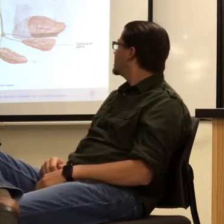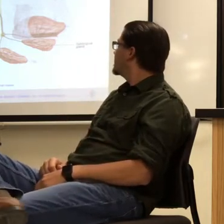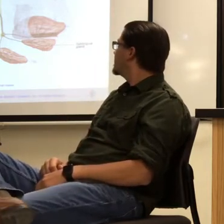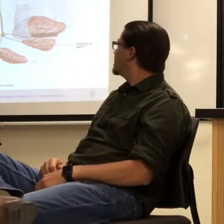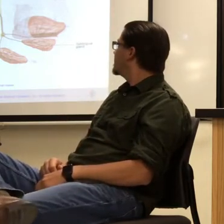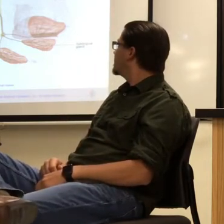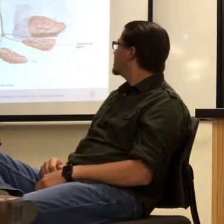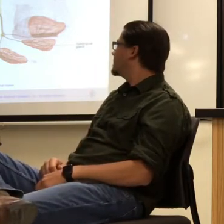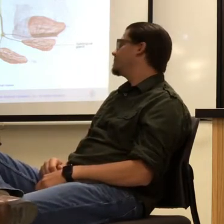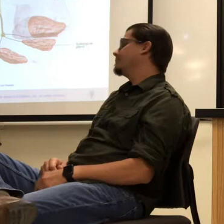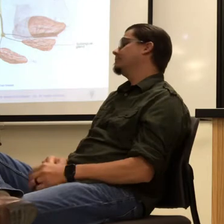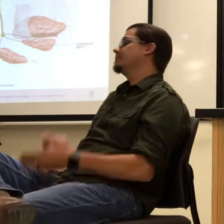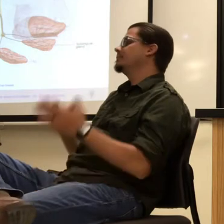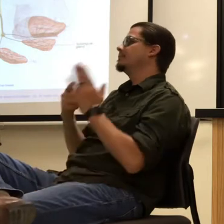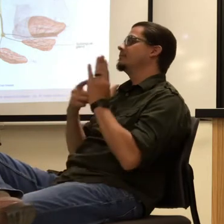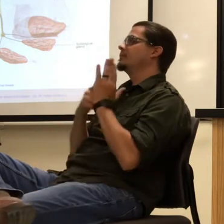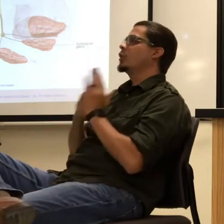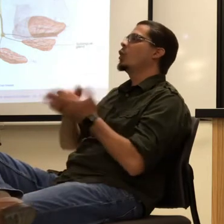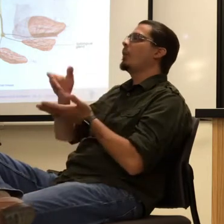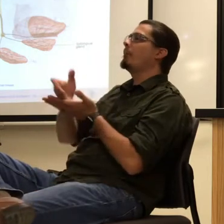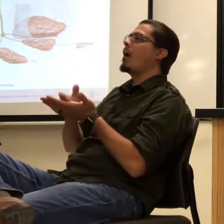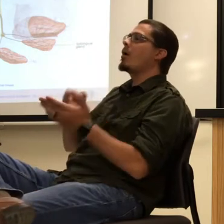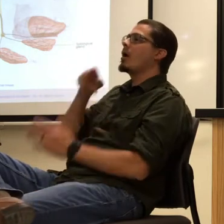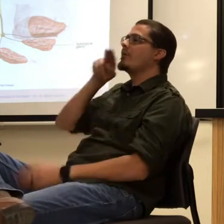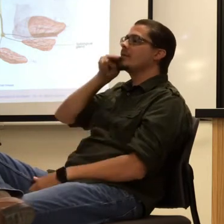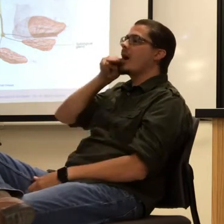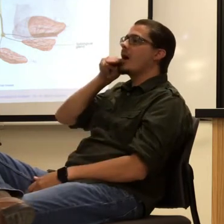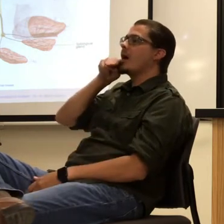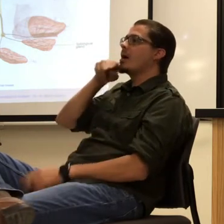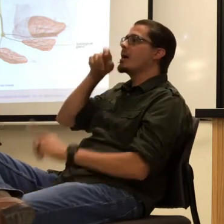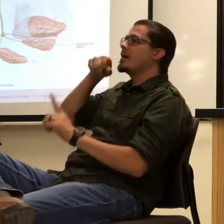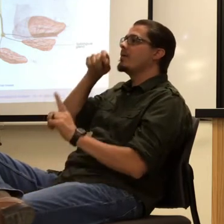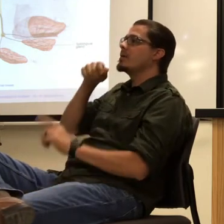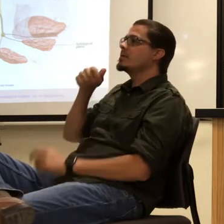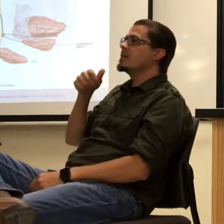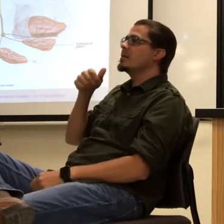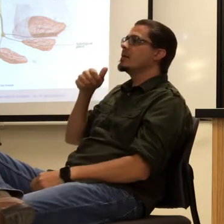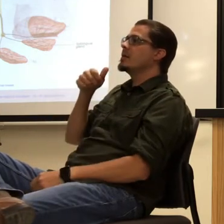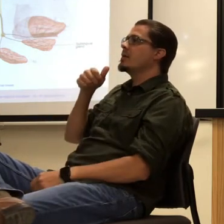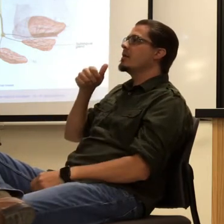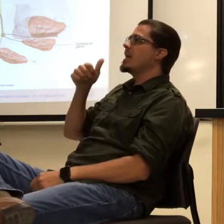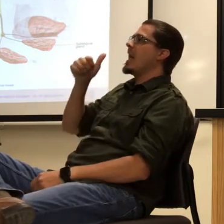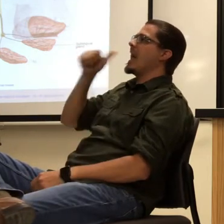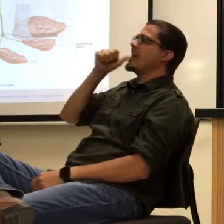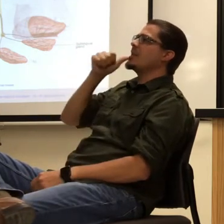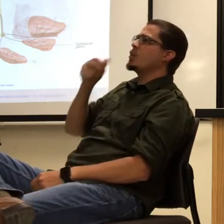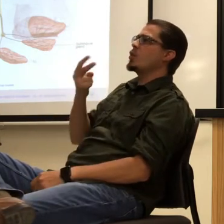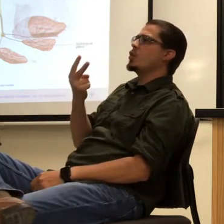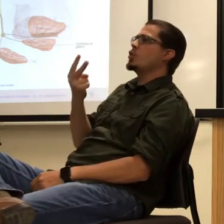is, well, they show you part of the tongue. It innervates the anterior two-thirds of